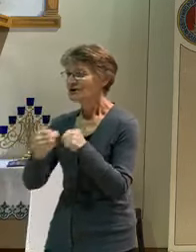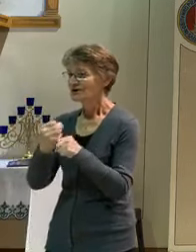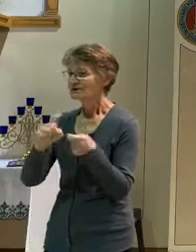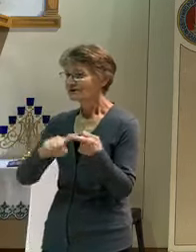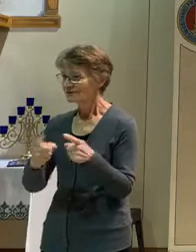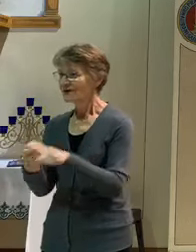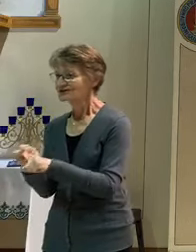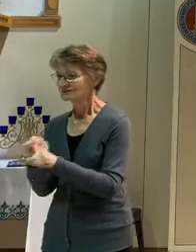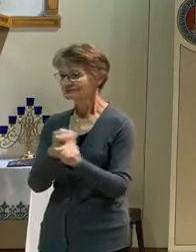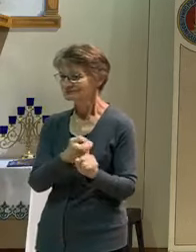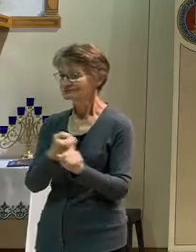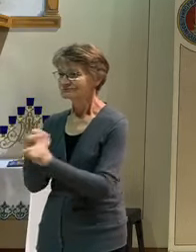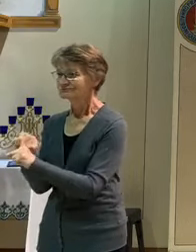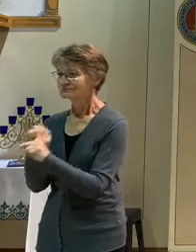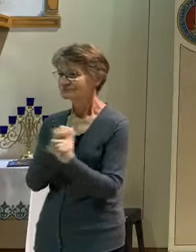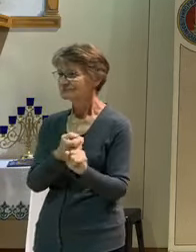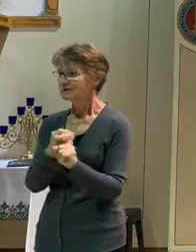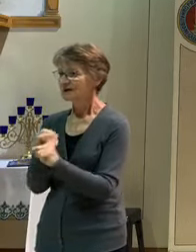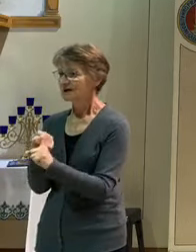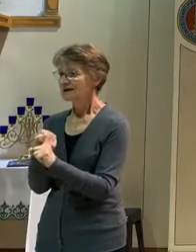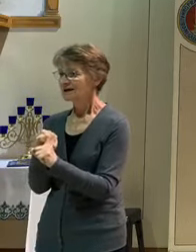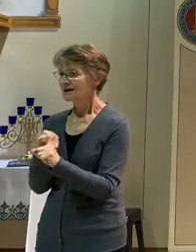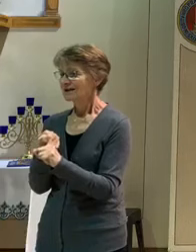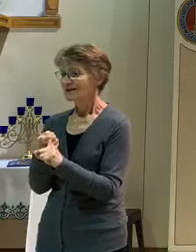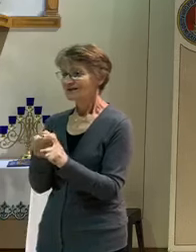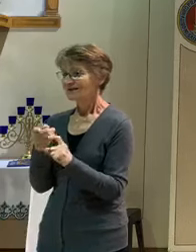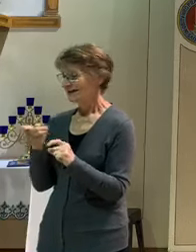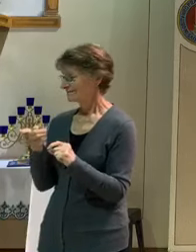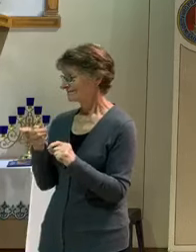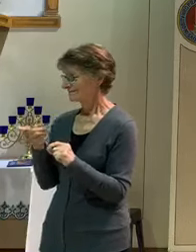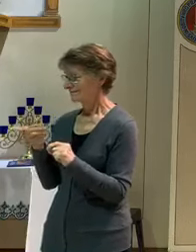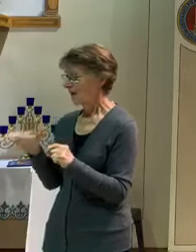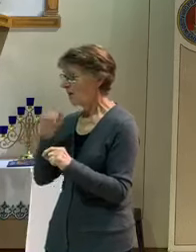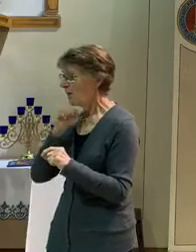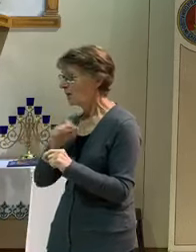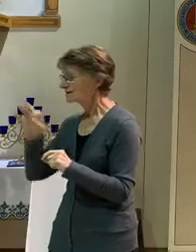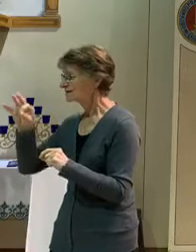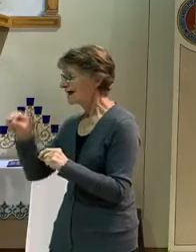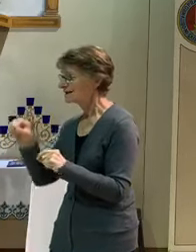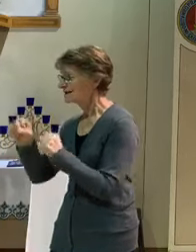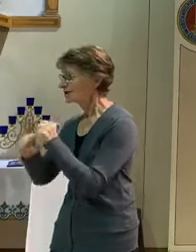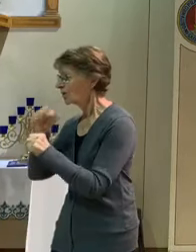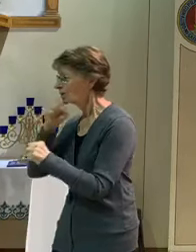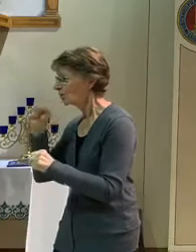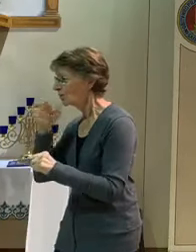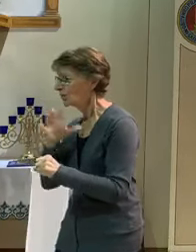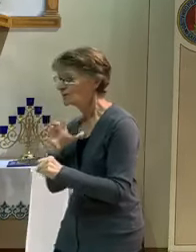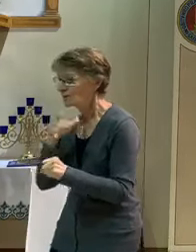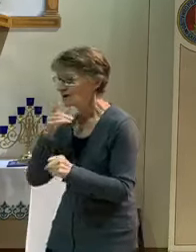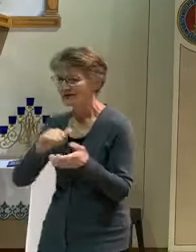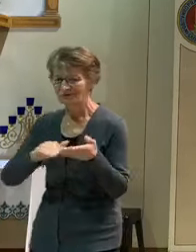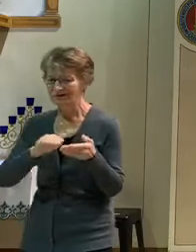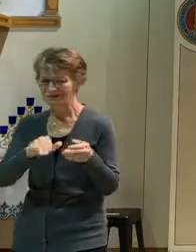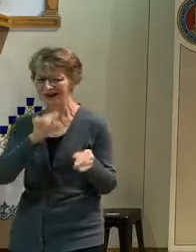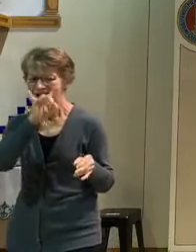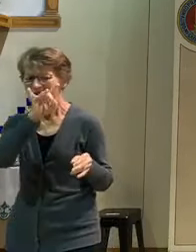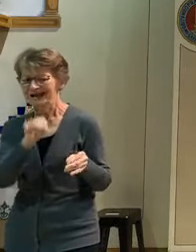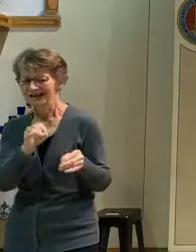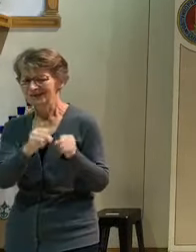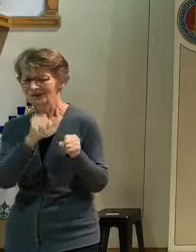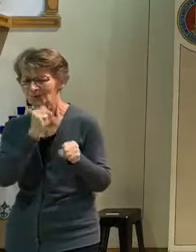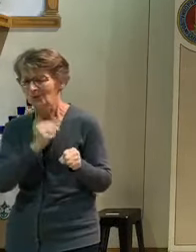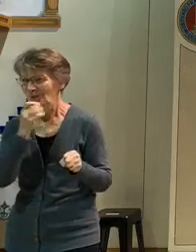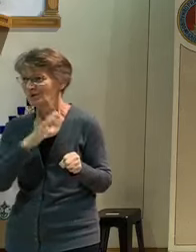friendship, that a $600 rim would separate these two old grandmas over something